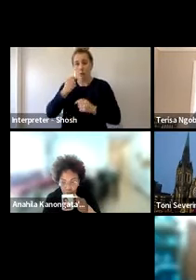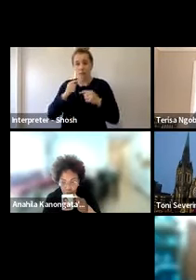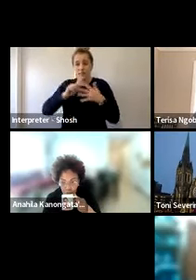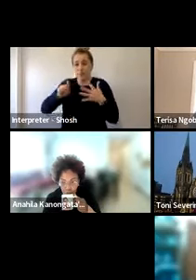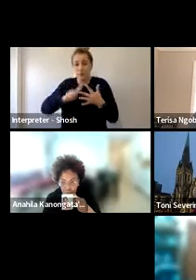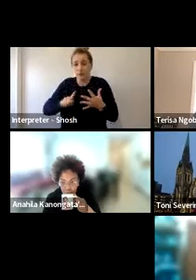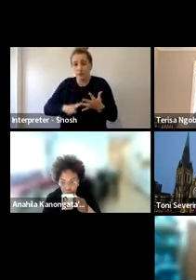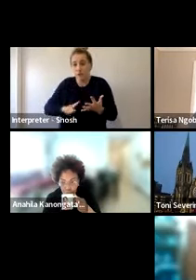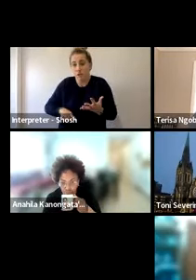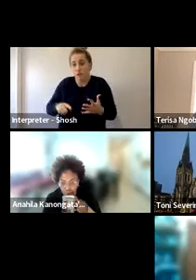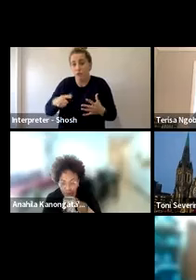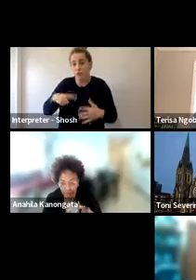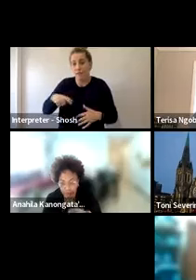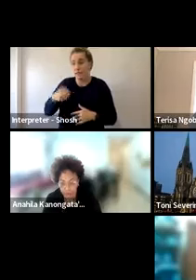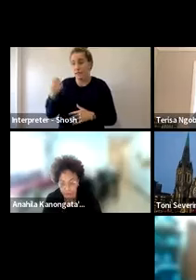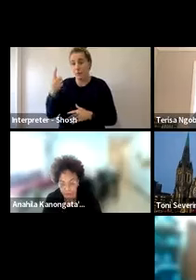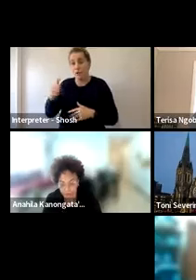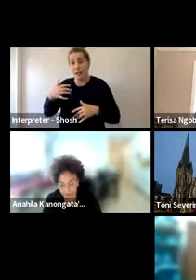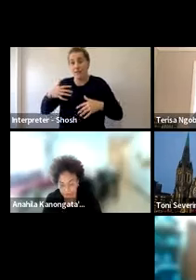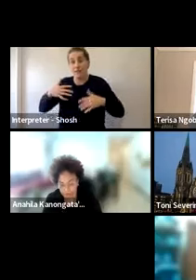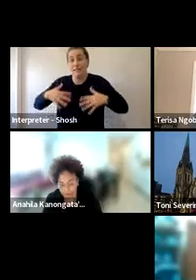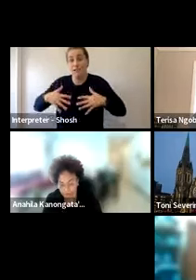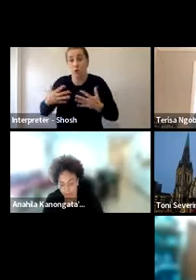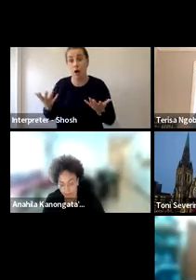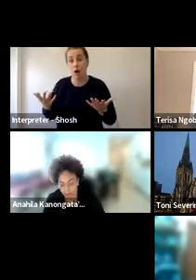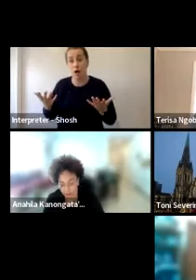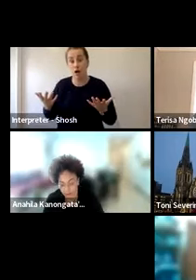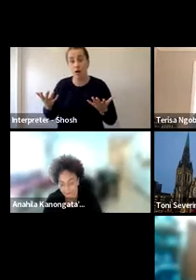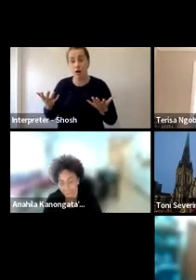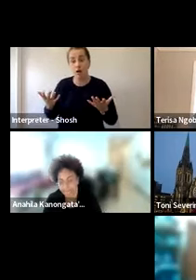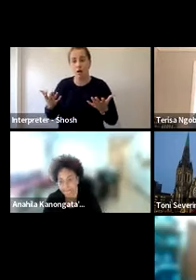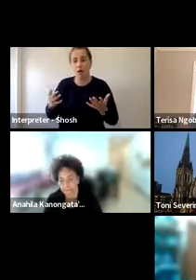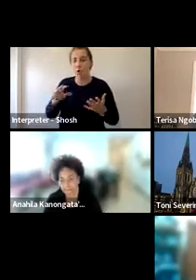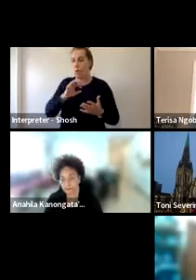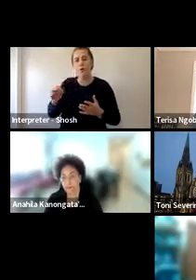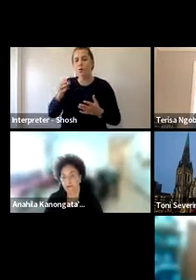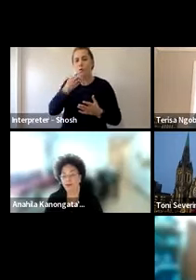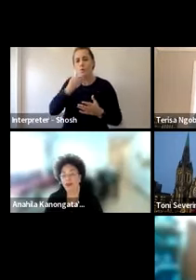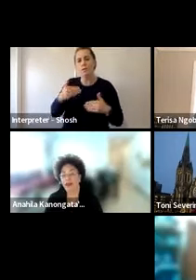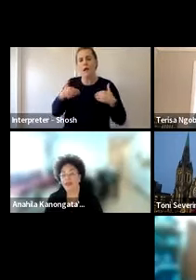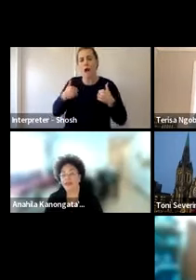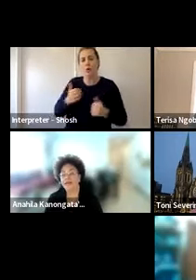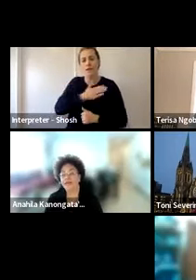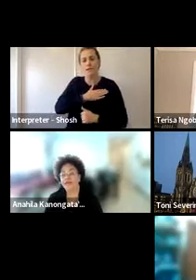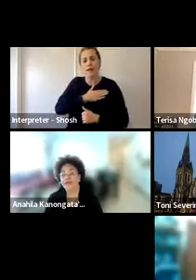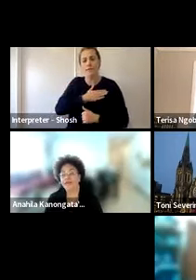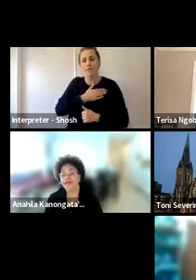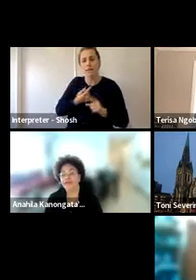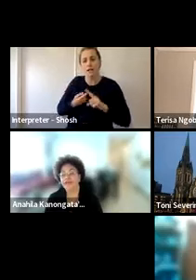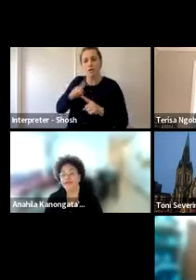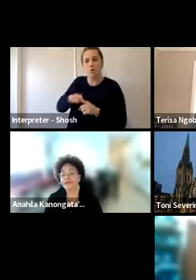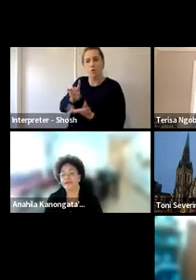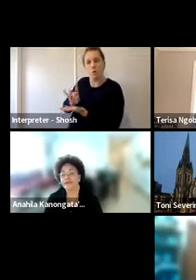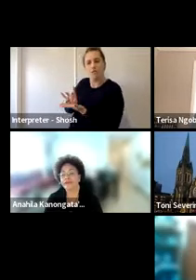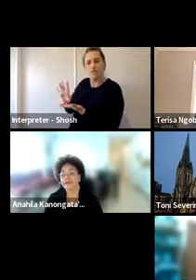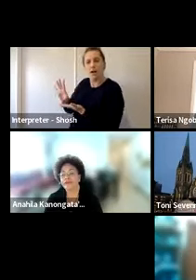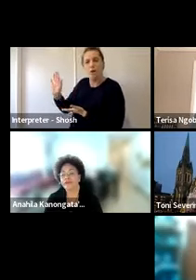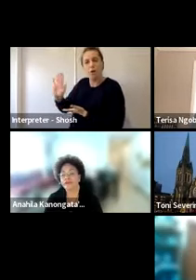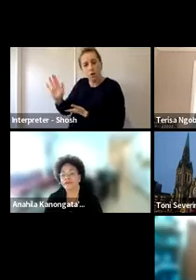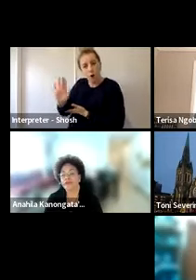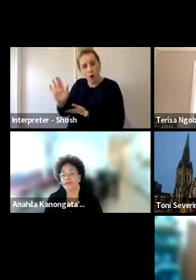person then has a seizure. And so it's about saying, well, let's not use the Health and Safety Act to get rid of them.